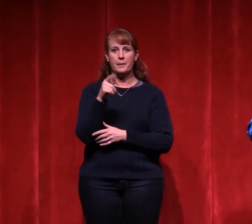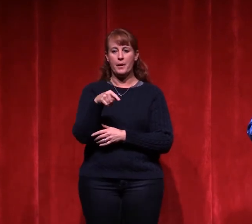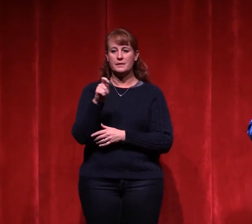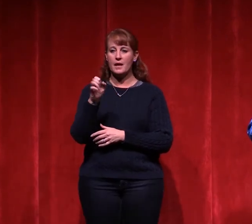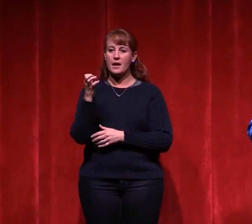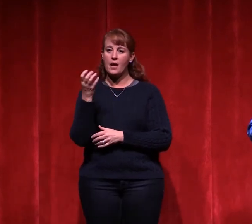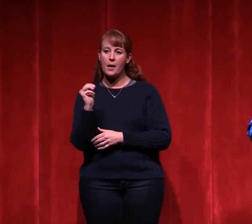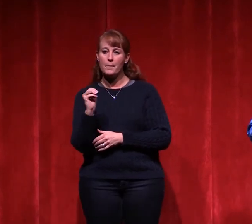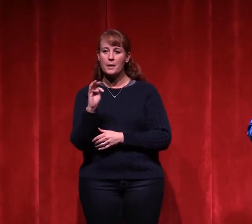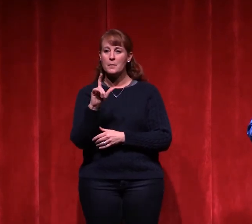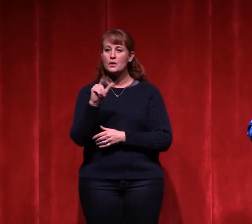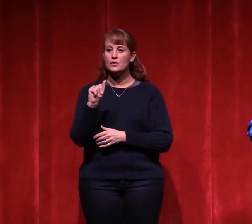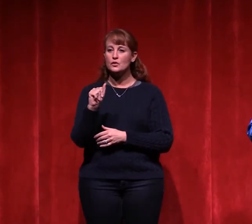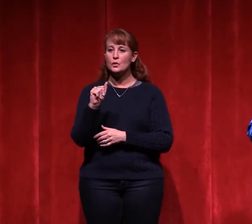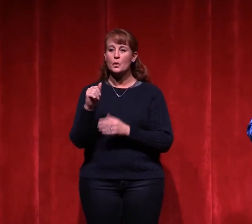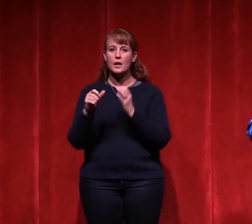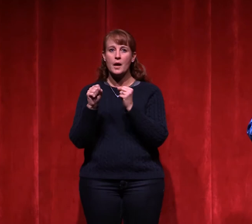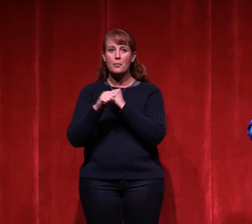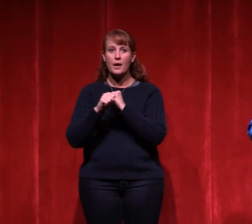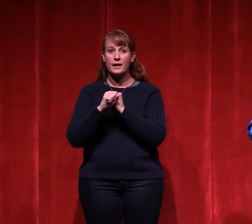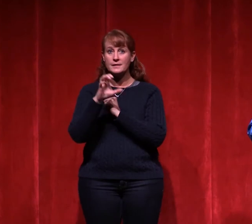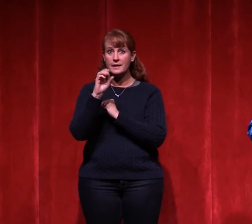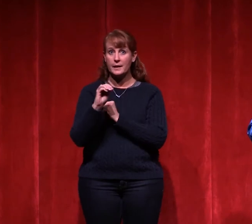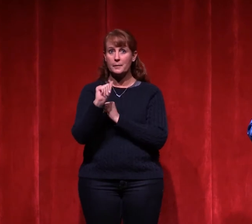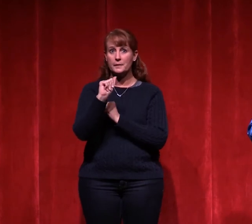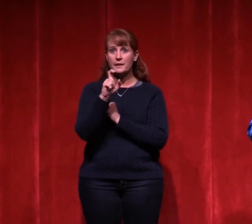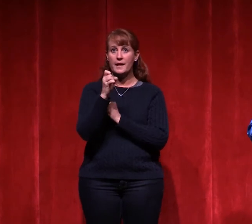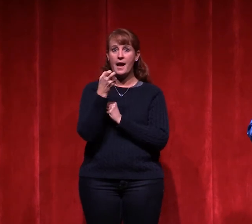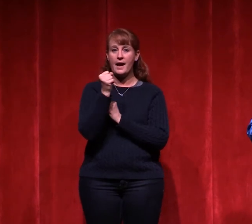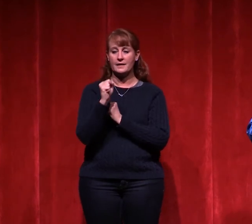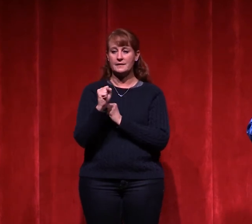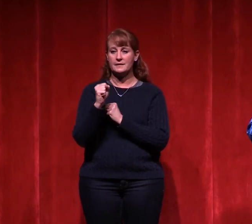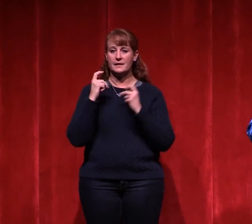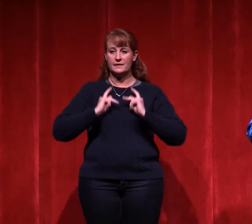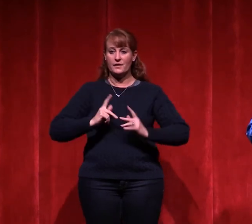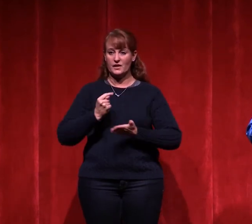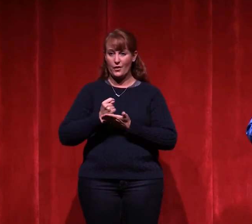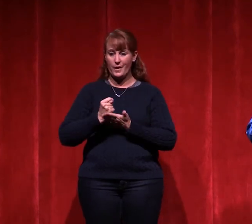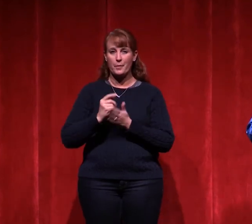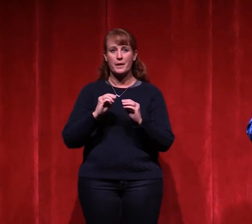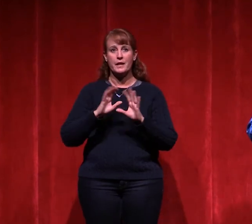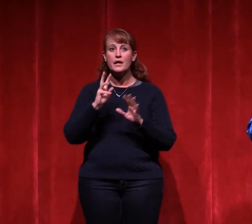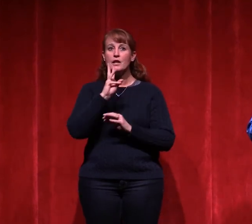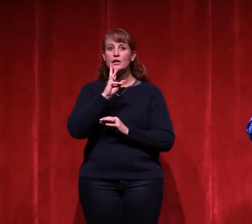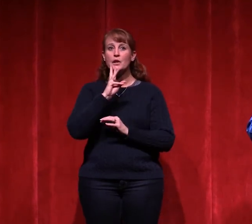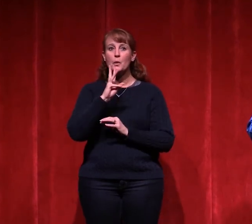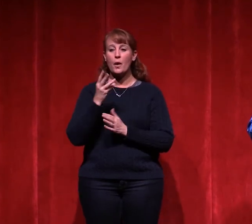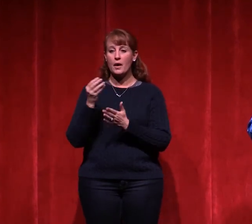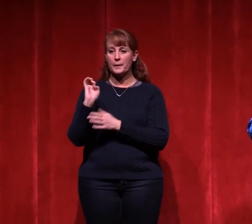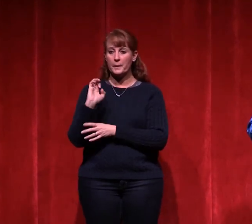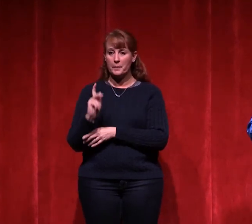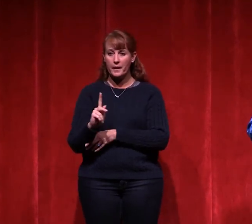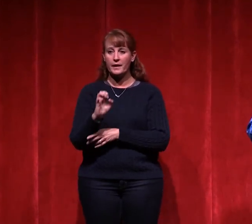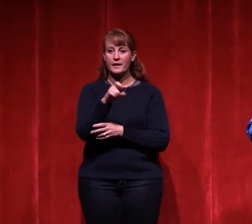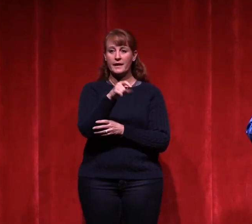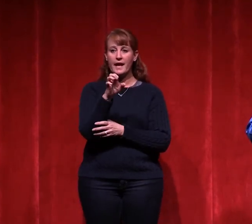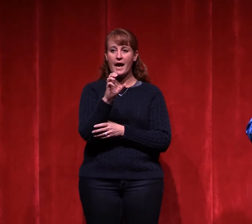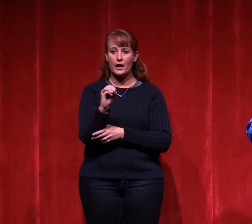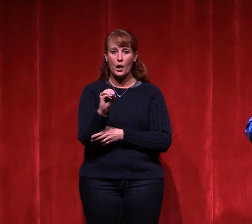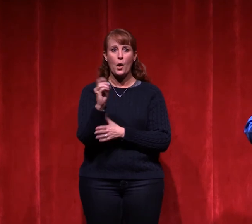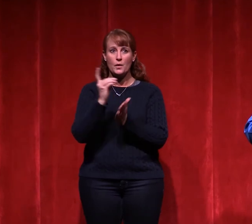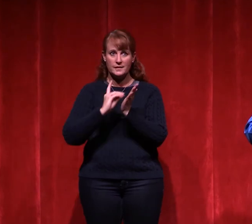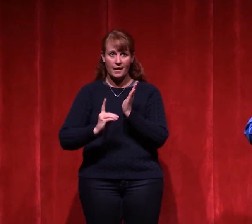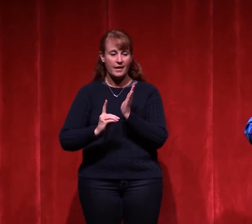CabinetParts.com, Missoula Broadcasting Company, Axis Physical Therapy, Clearwater Credit Union, Gecko Designs,